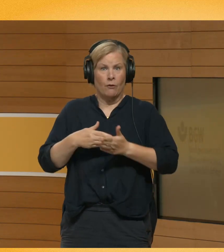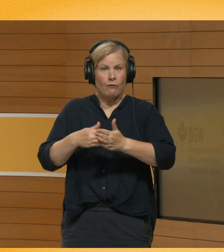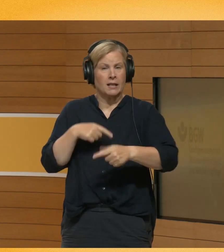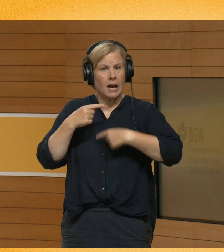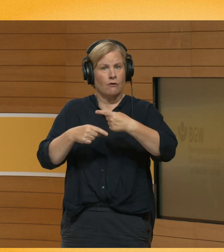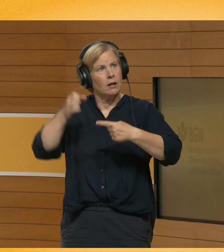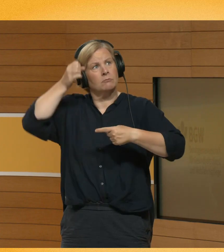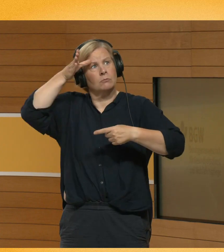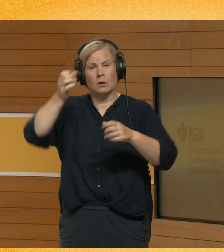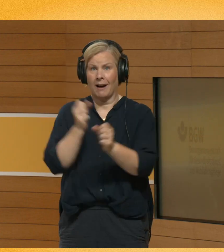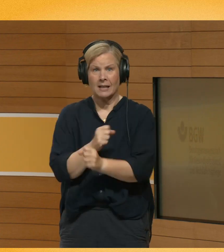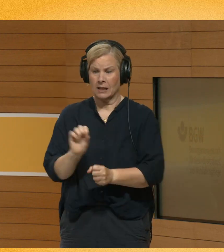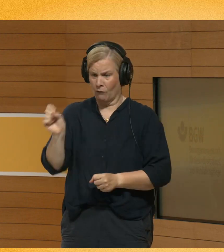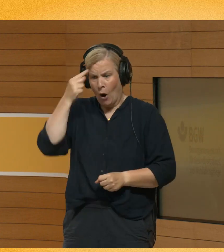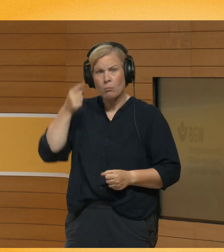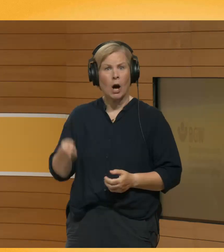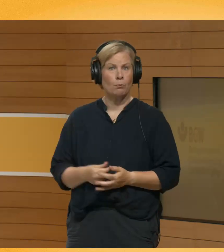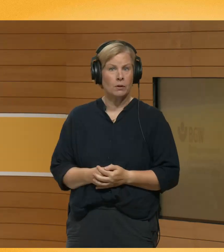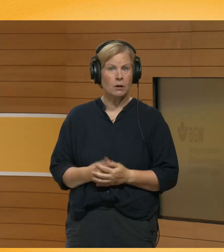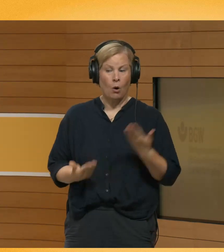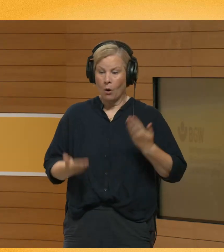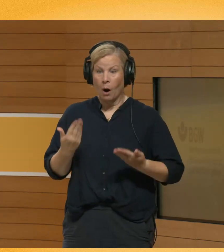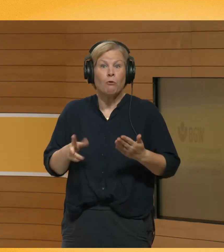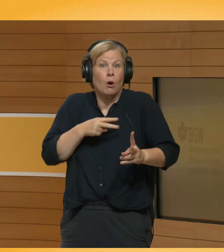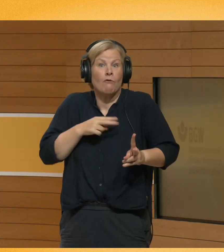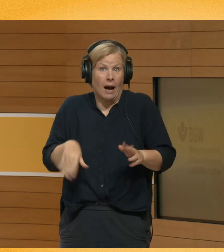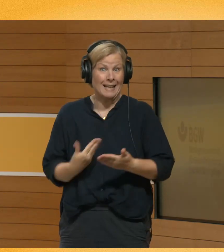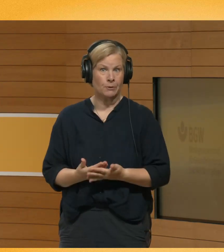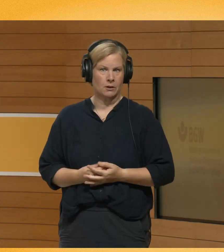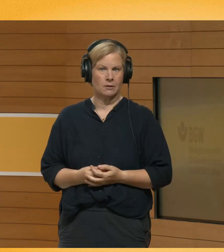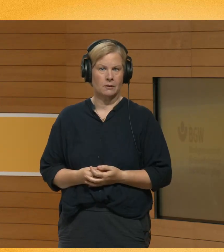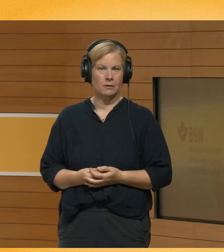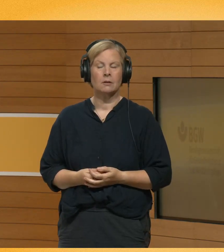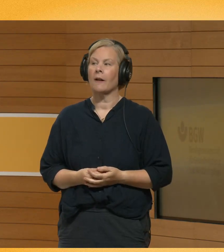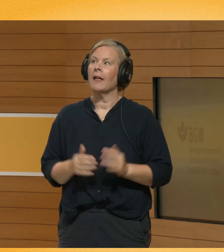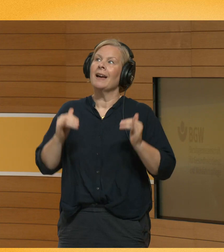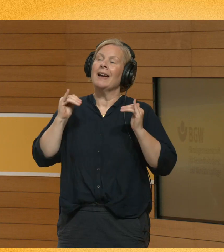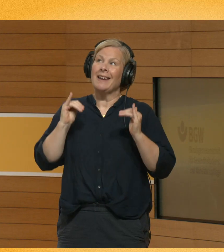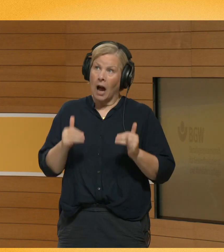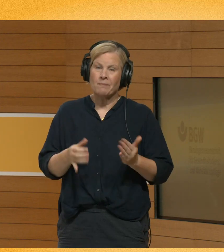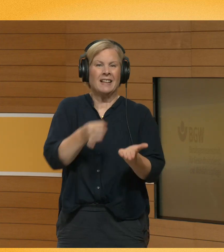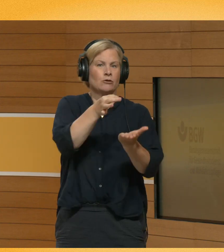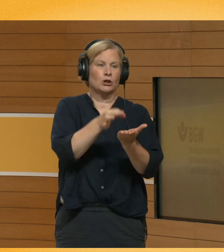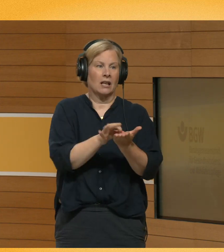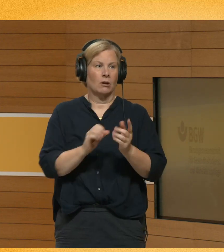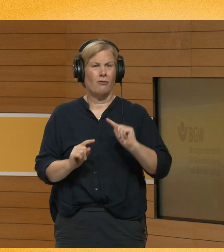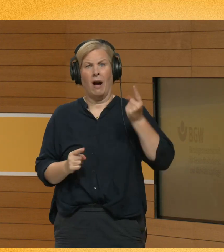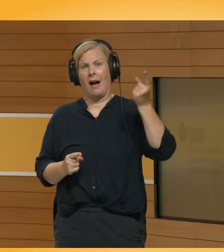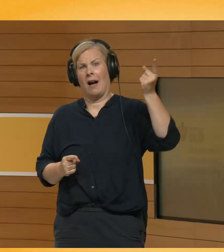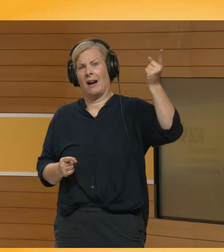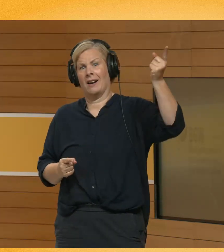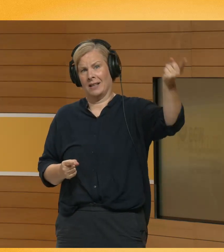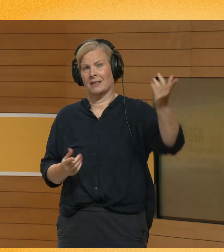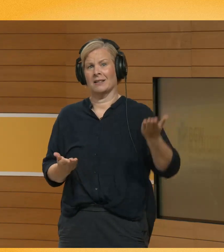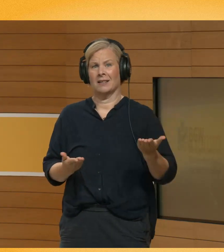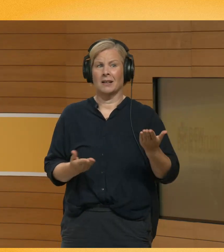remote hospital, it was quite alarming. We wanted to retain our staff. So I suppose when we discussed that finding